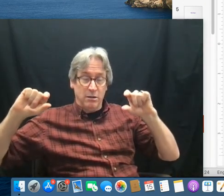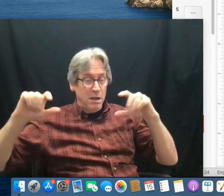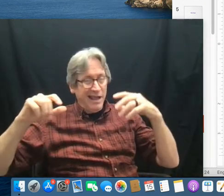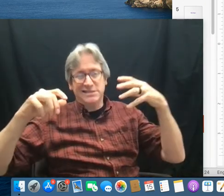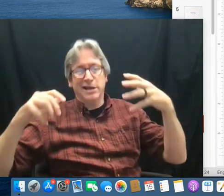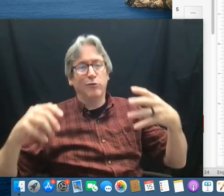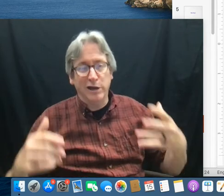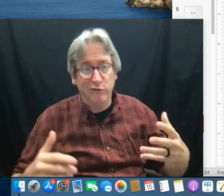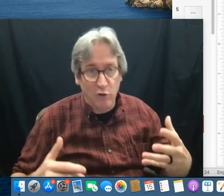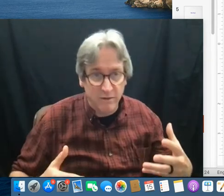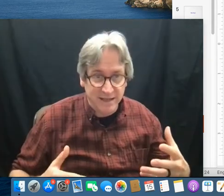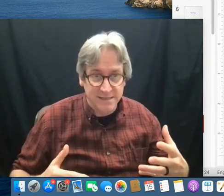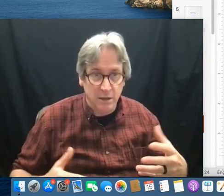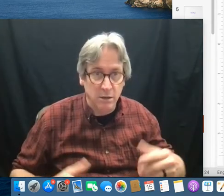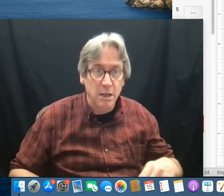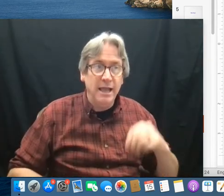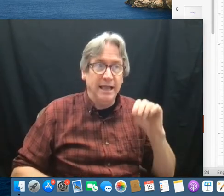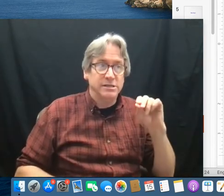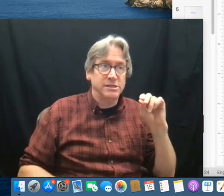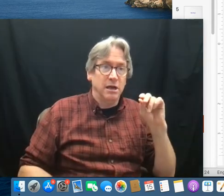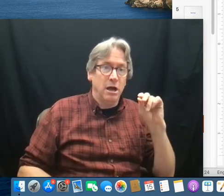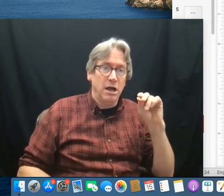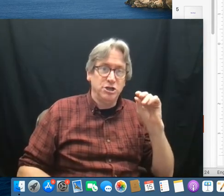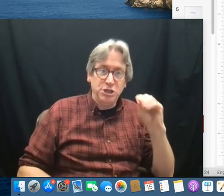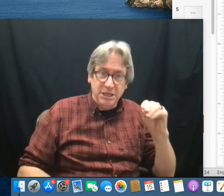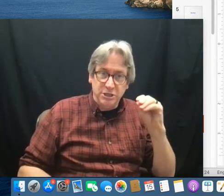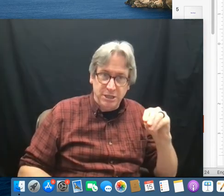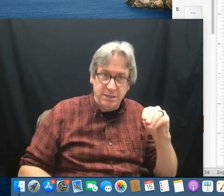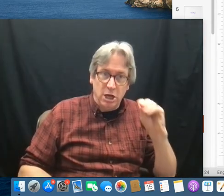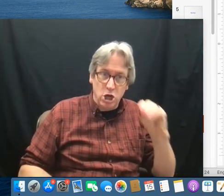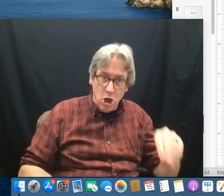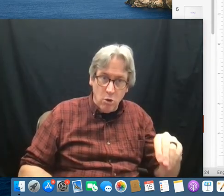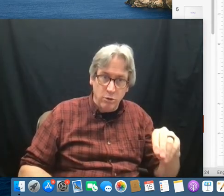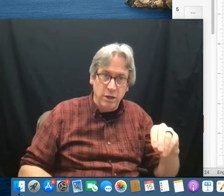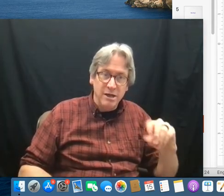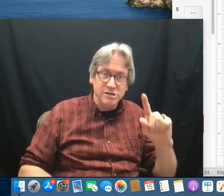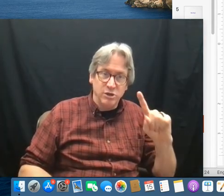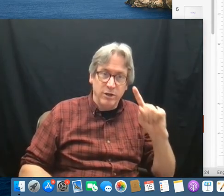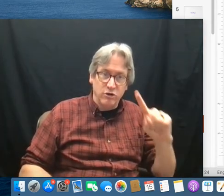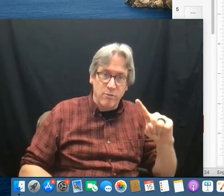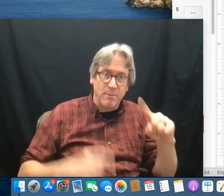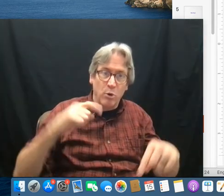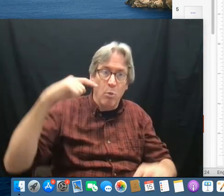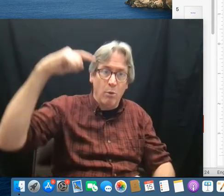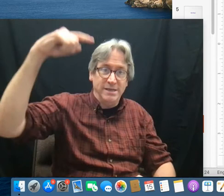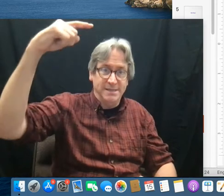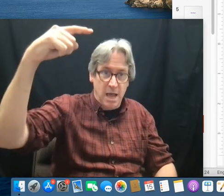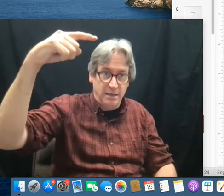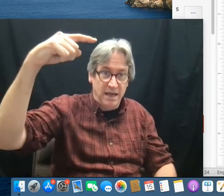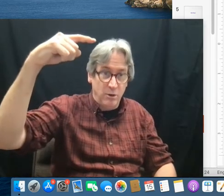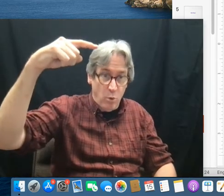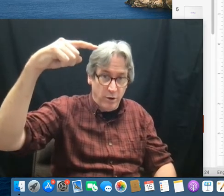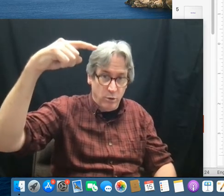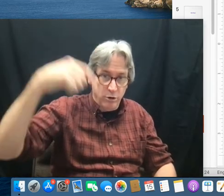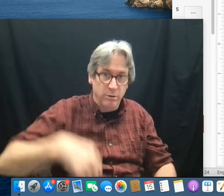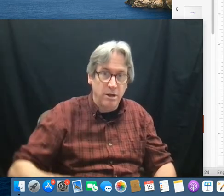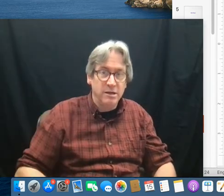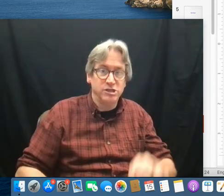experience with other languages and you knew an exercise that would help, that's great. I also want to point out that